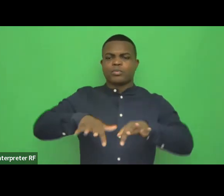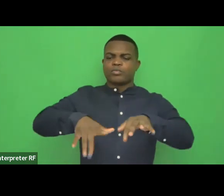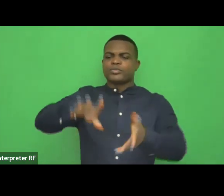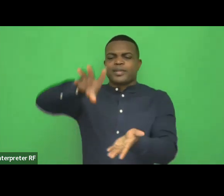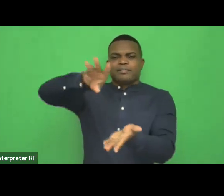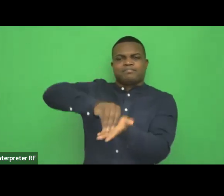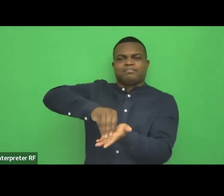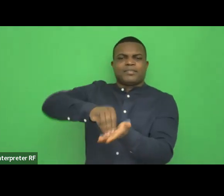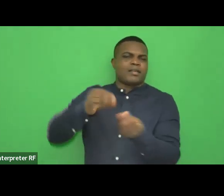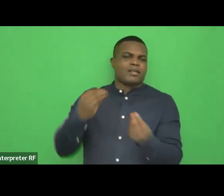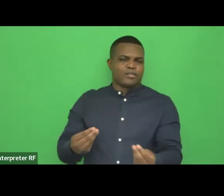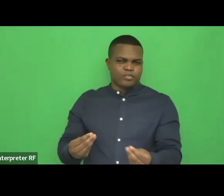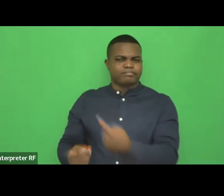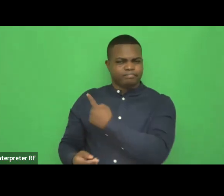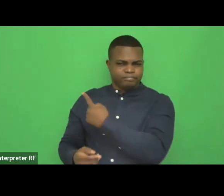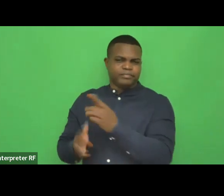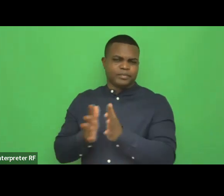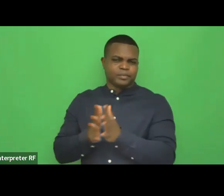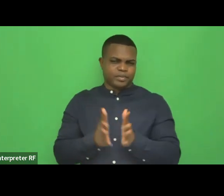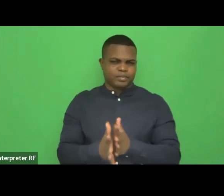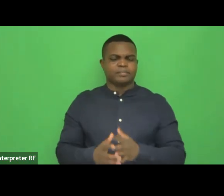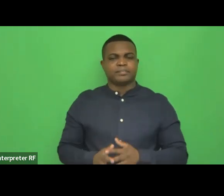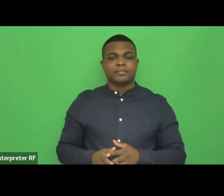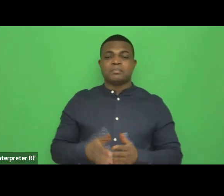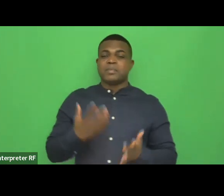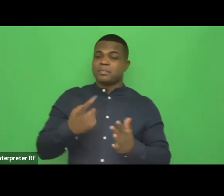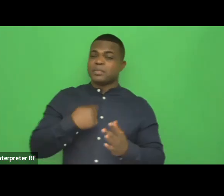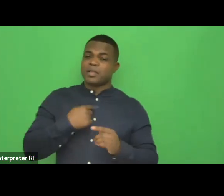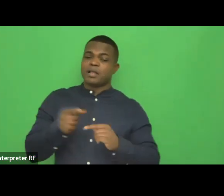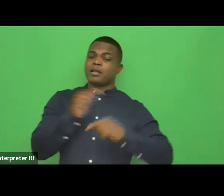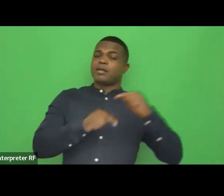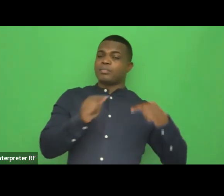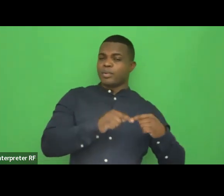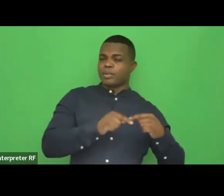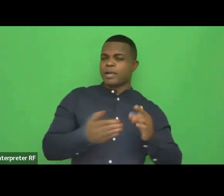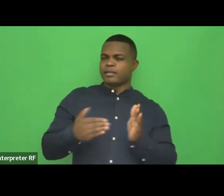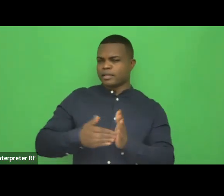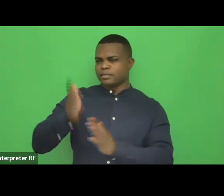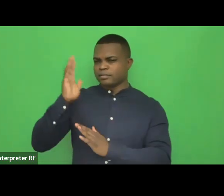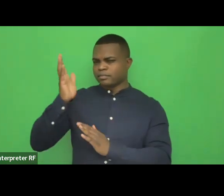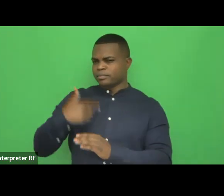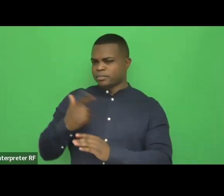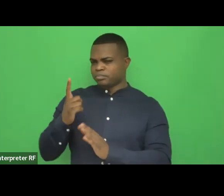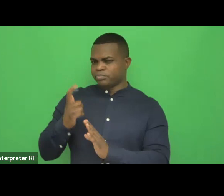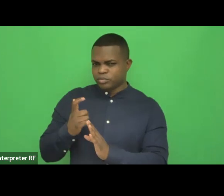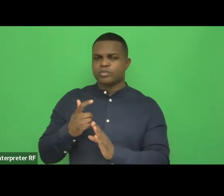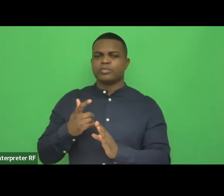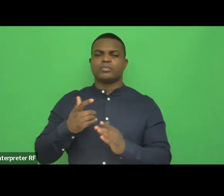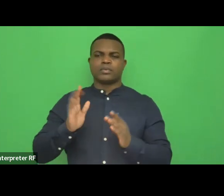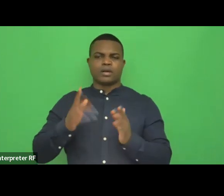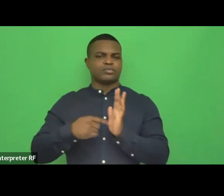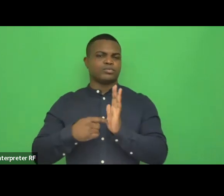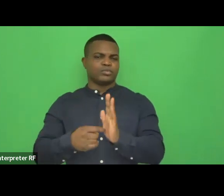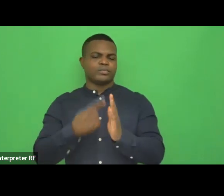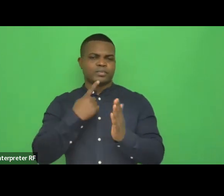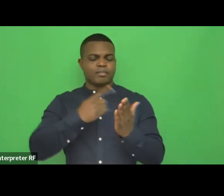Word, almost in all cases. But EPUB is a little bit different in that if you have an EPUB